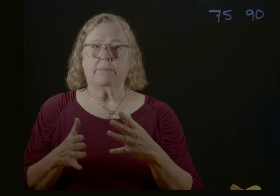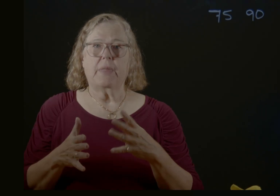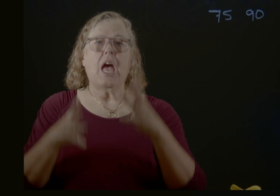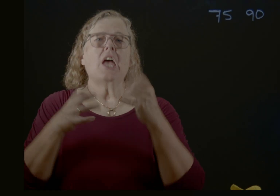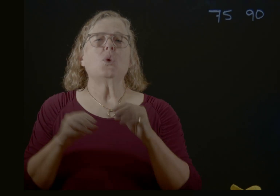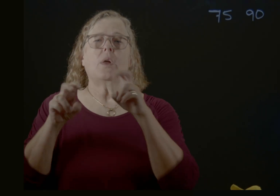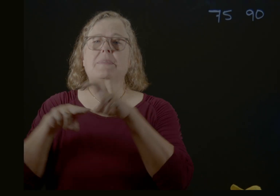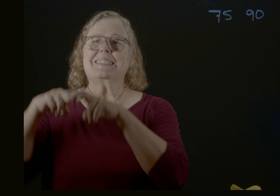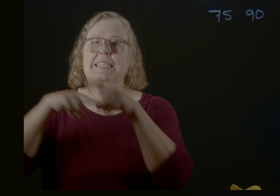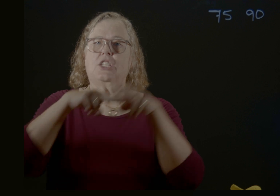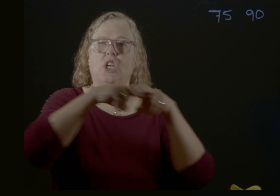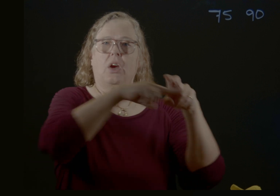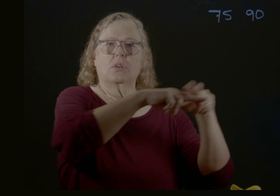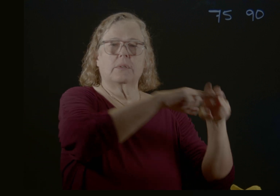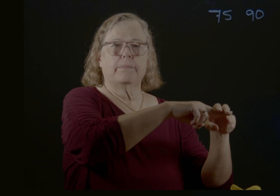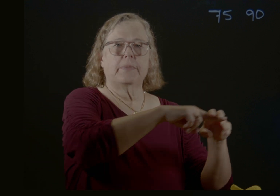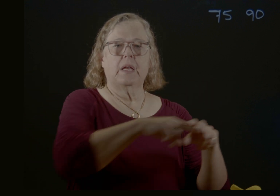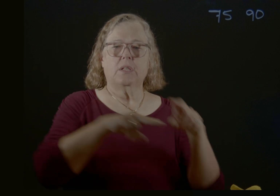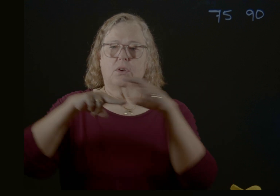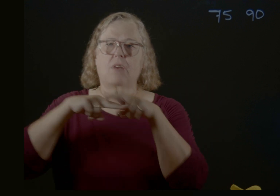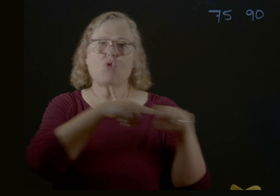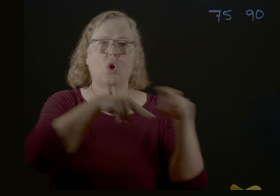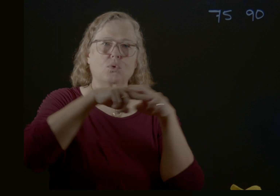some students and we want them to sit down in their chairs, right? We're going to put them in rows.